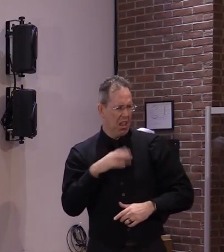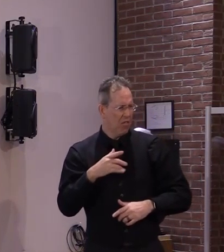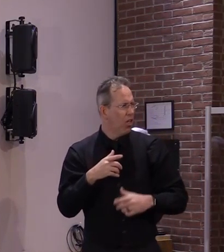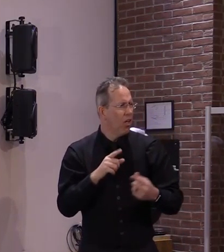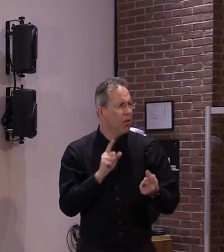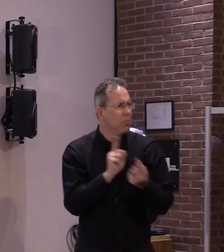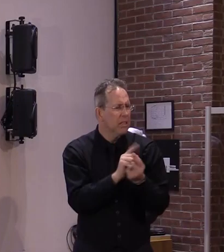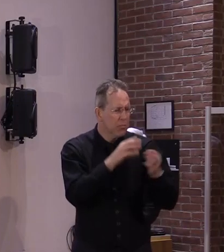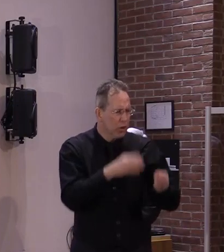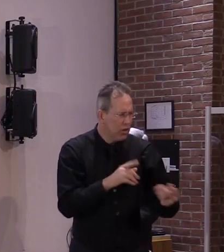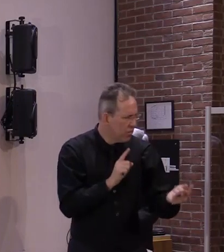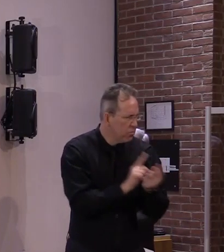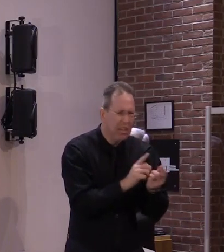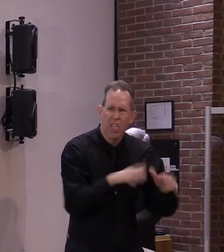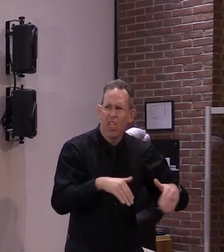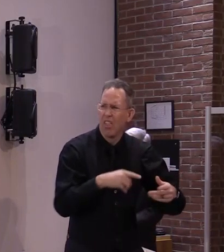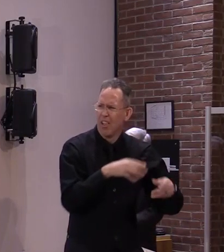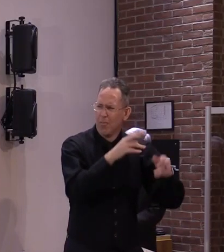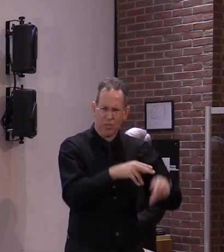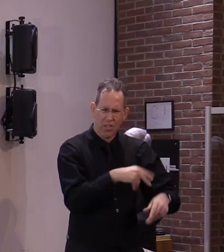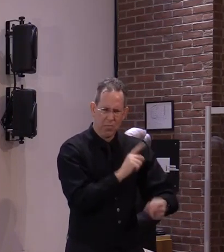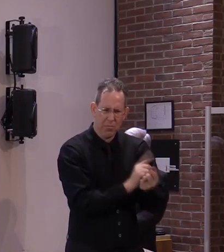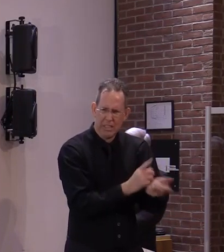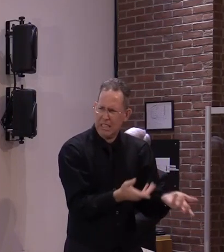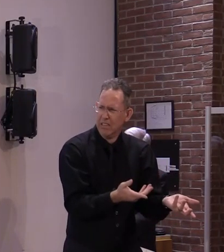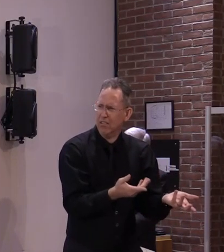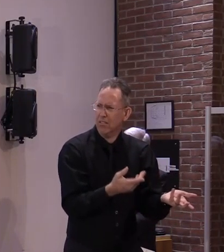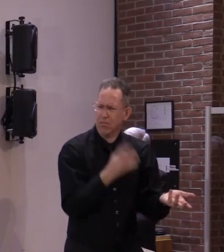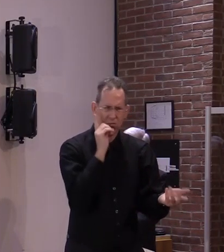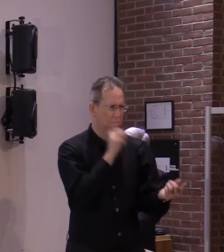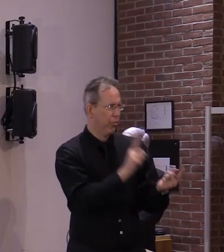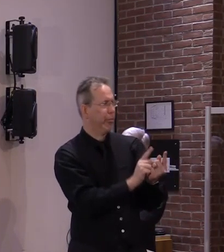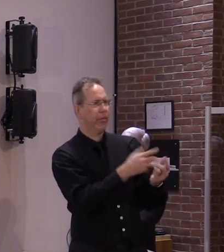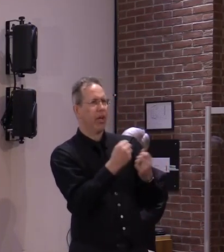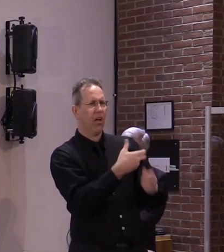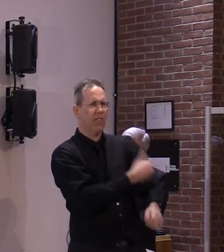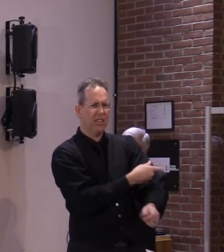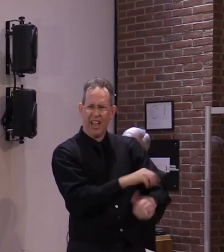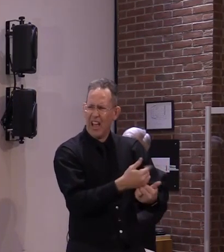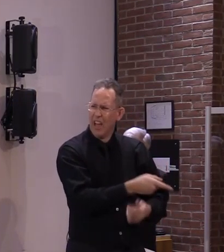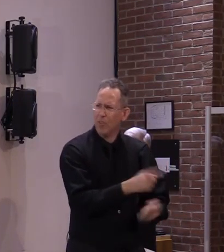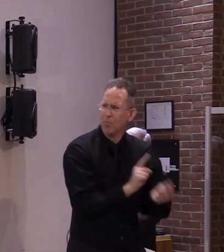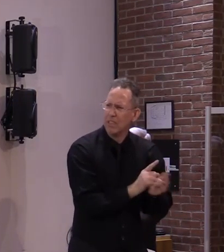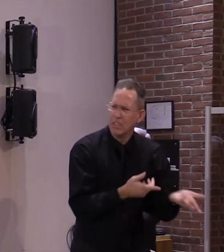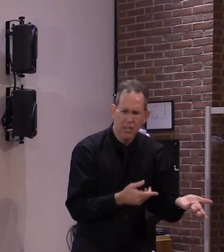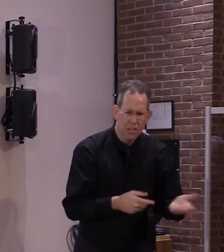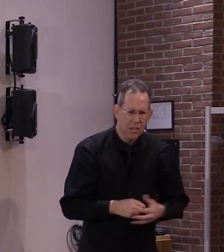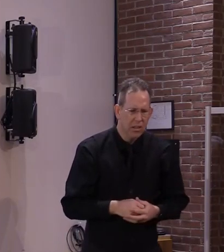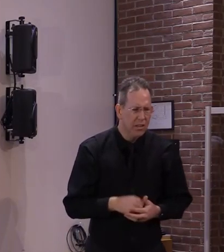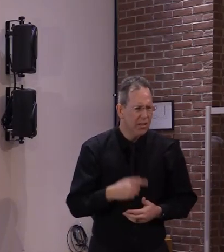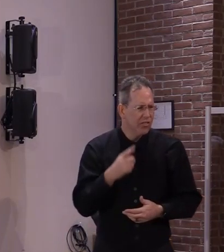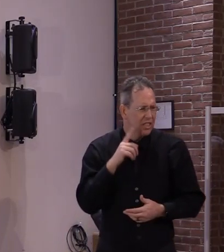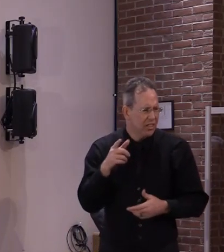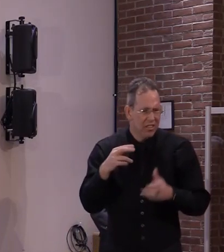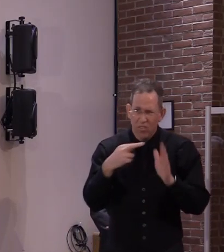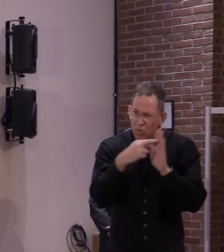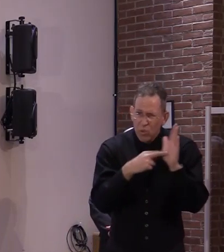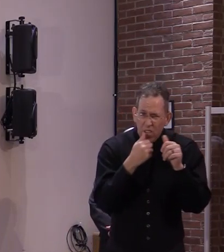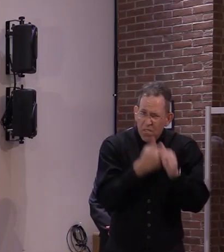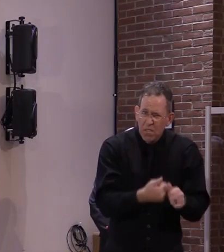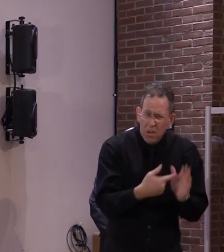Are there any rules or ethical standards that hospital management has to follow in Vermont, or are there no ramifications for them turning a blind eye?